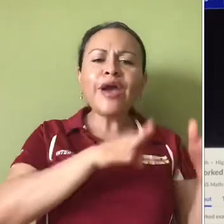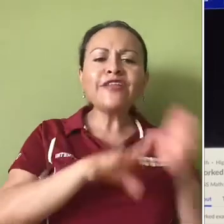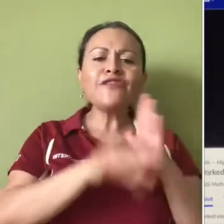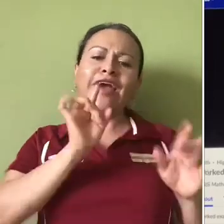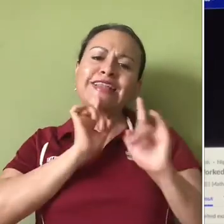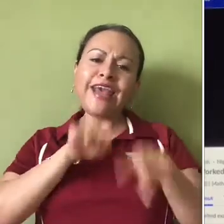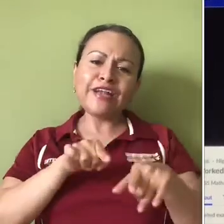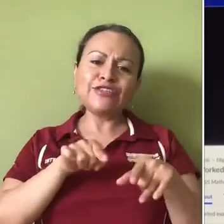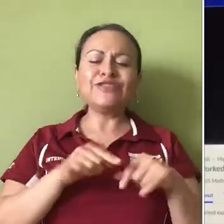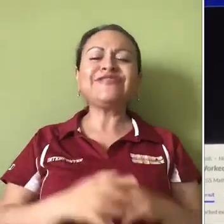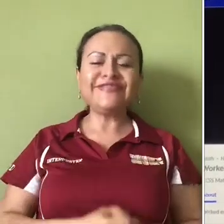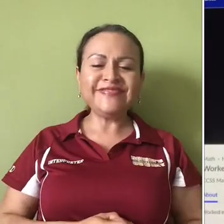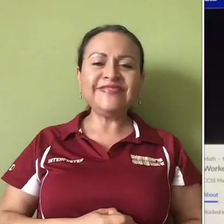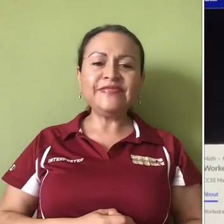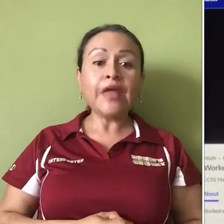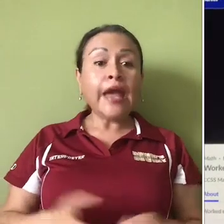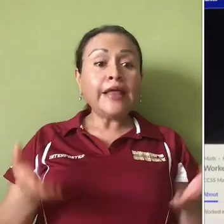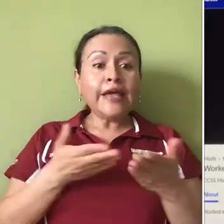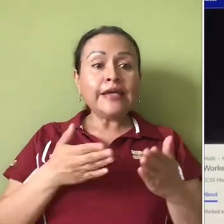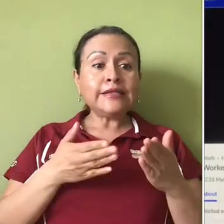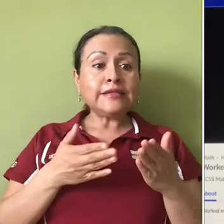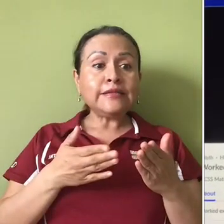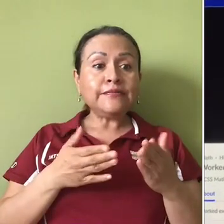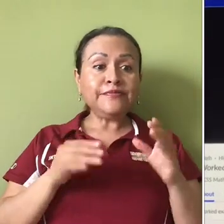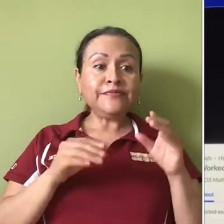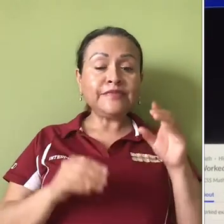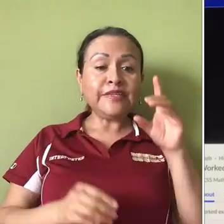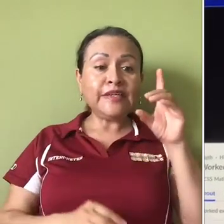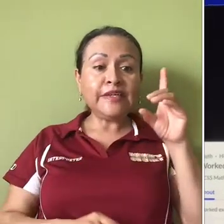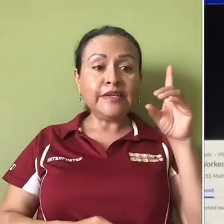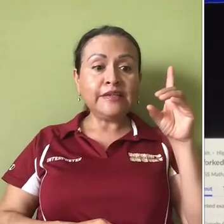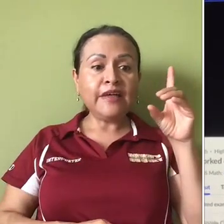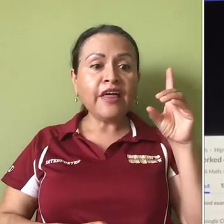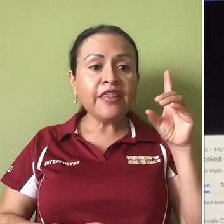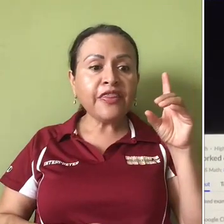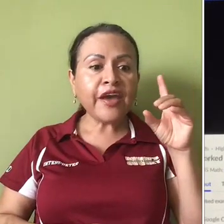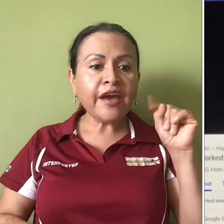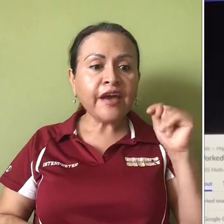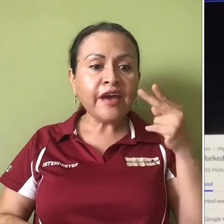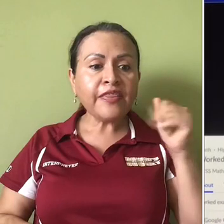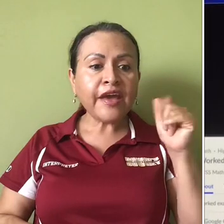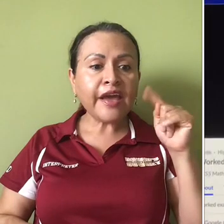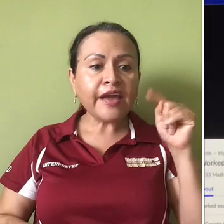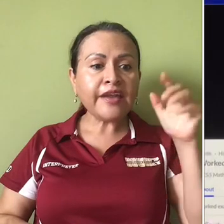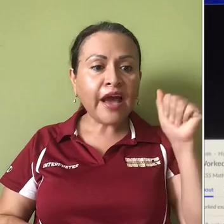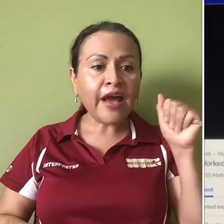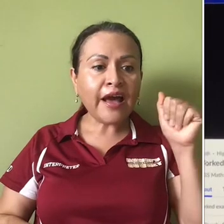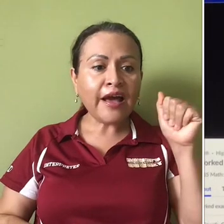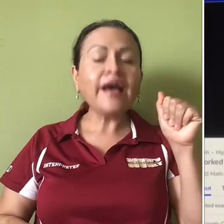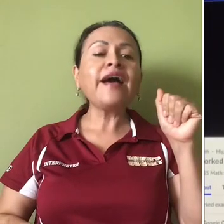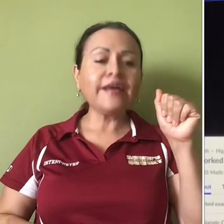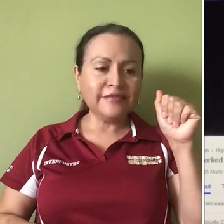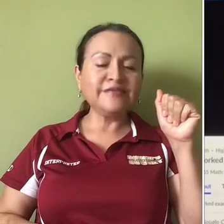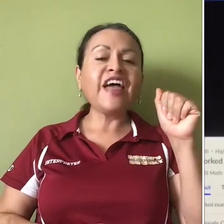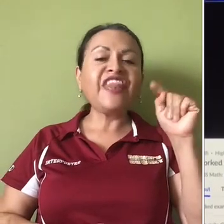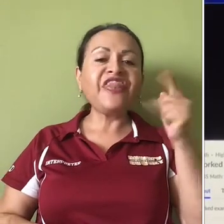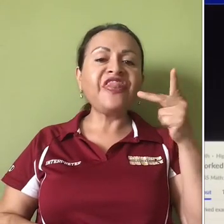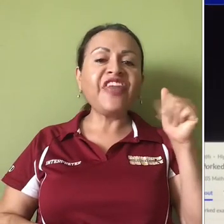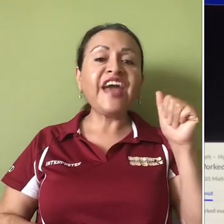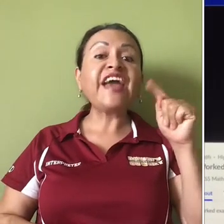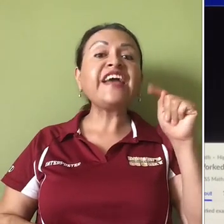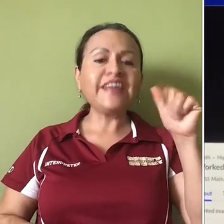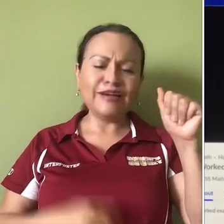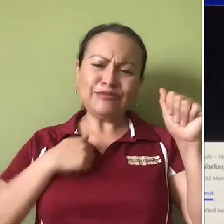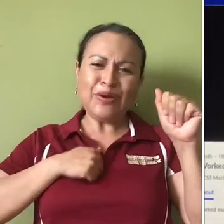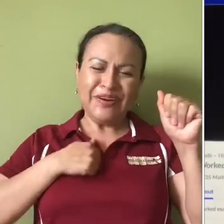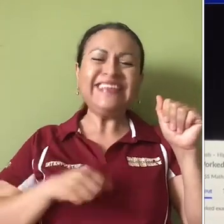solve these problems. So if this angle is theta, we have theta is adjacent to this angle, is adjacent